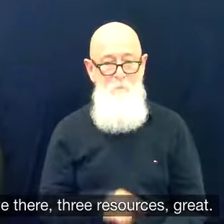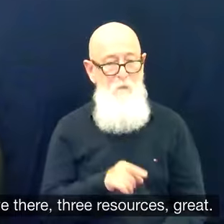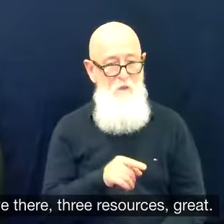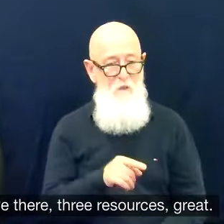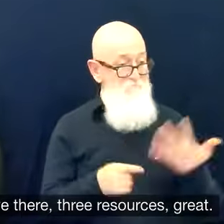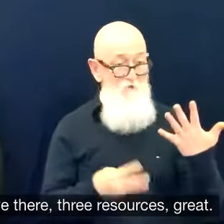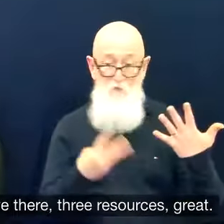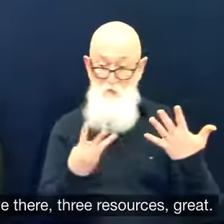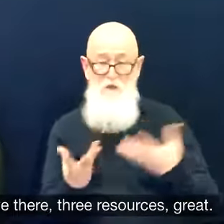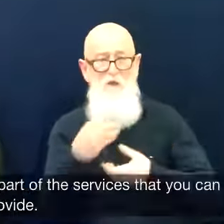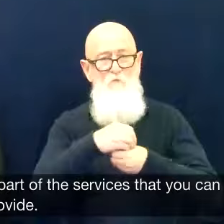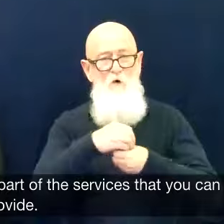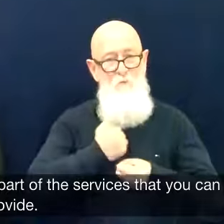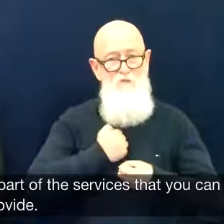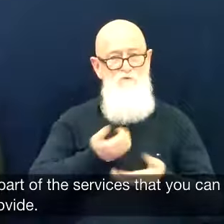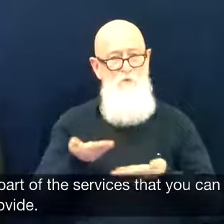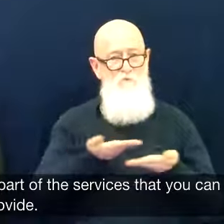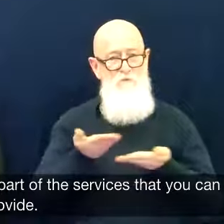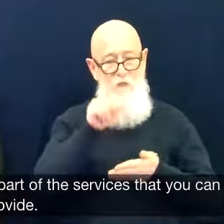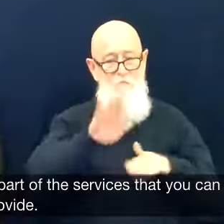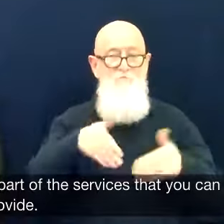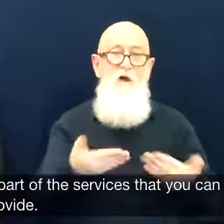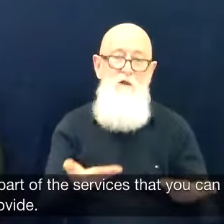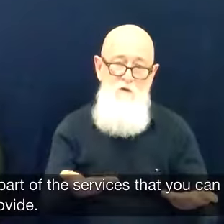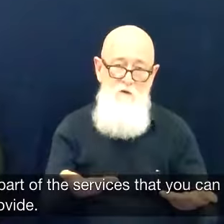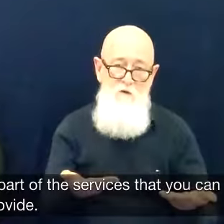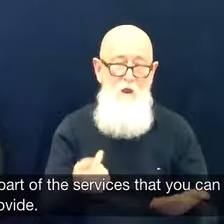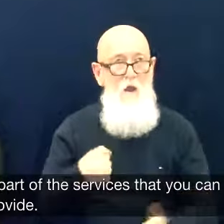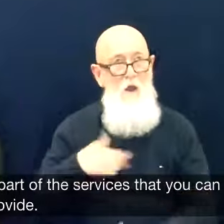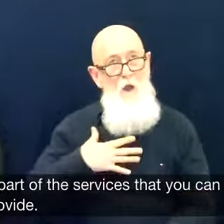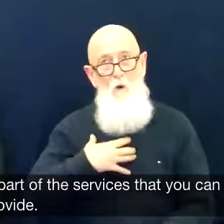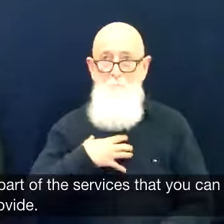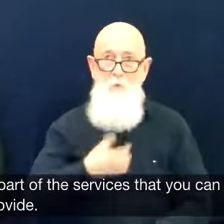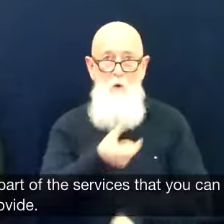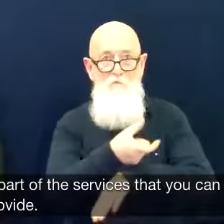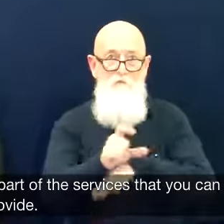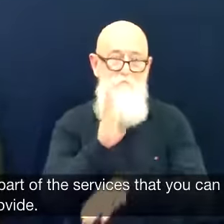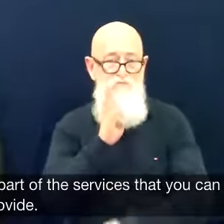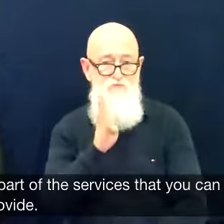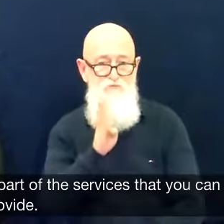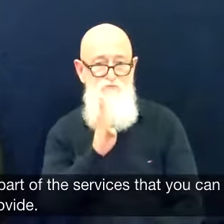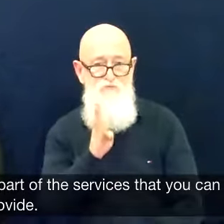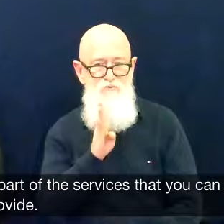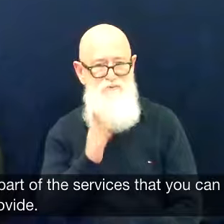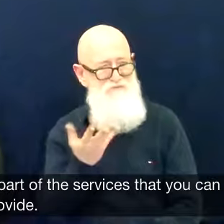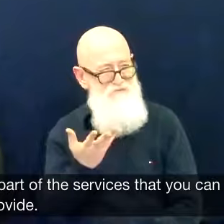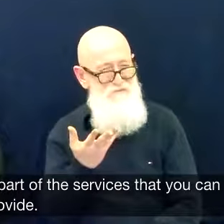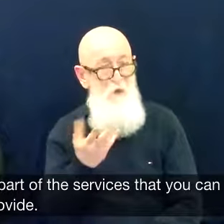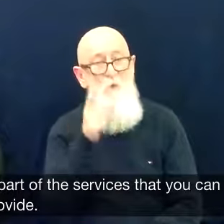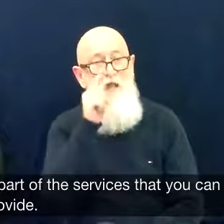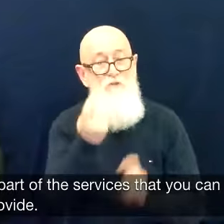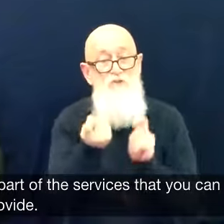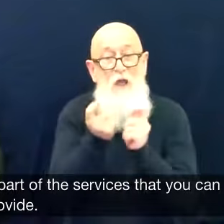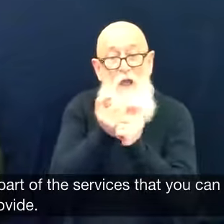you can provide. So with, you know, I want to feel more confident as a presenter. To make that